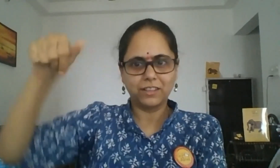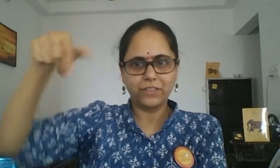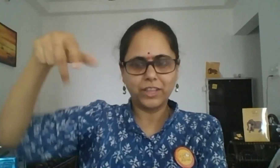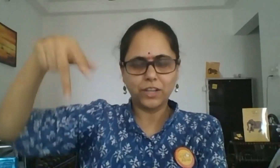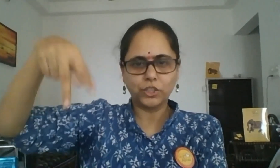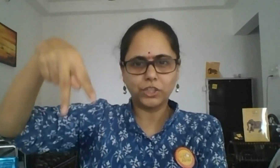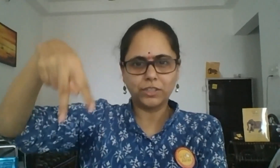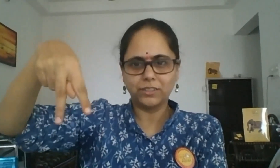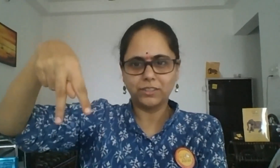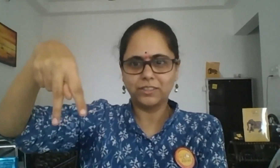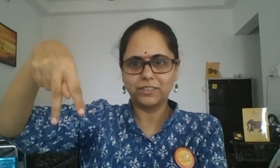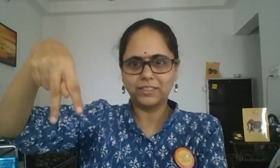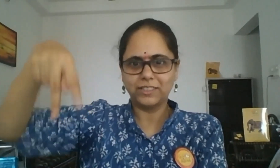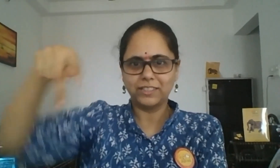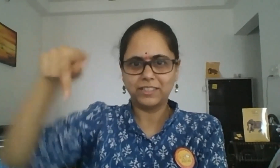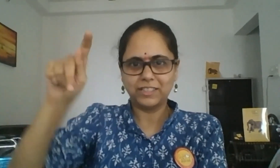Kavita, good.